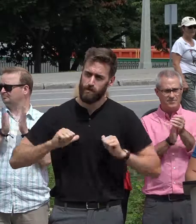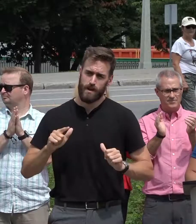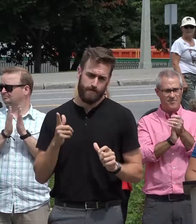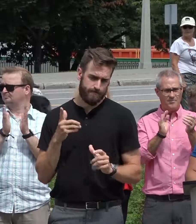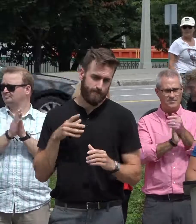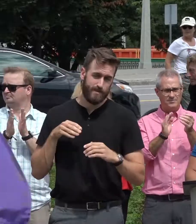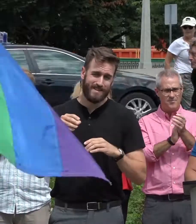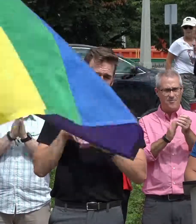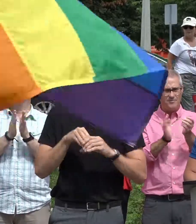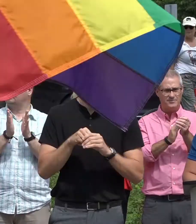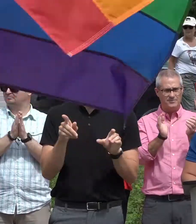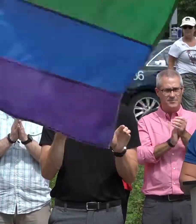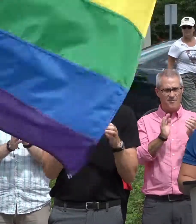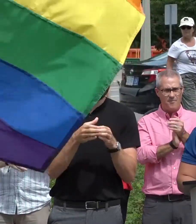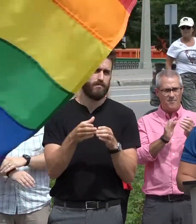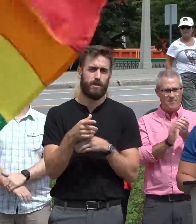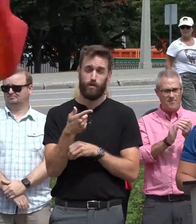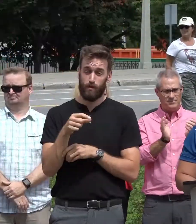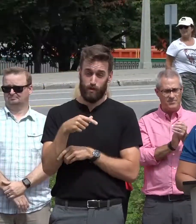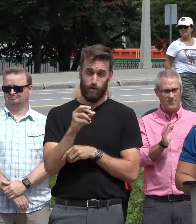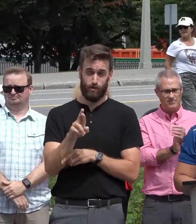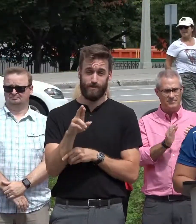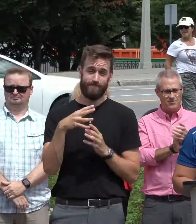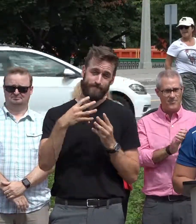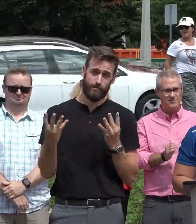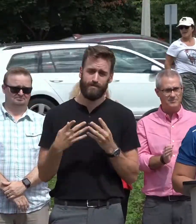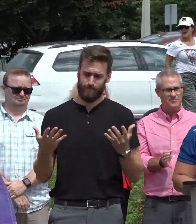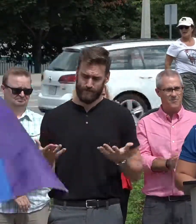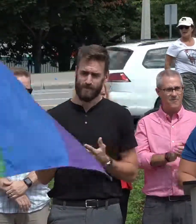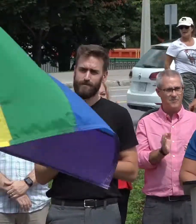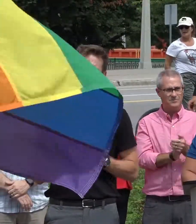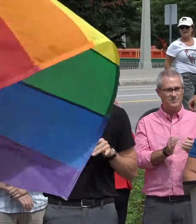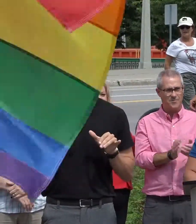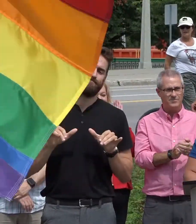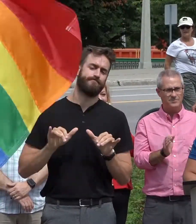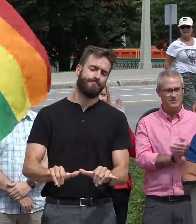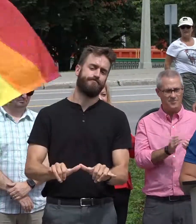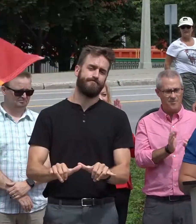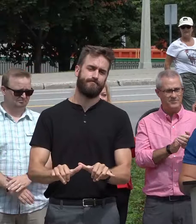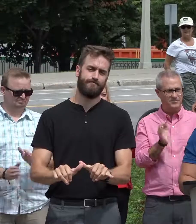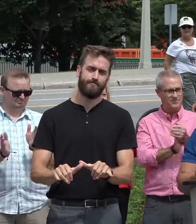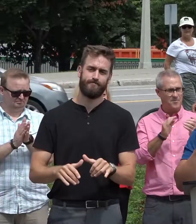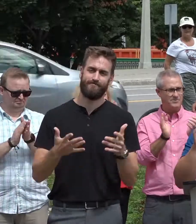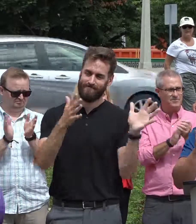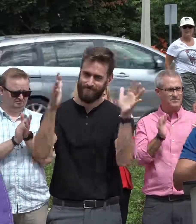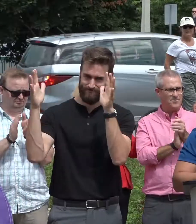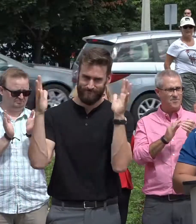society. We're queer, we're here, and we're here to stay.